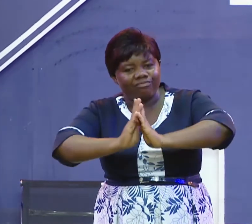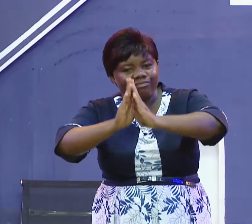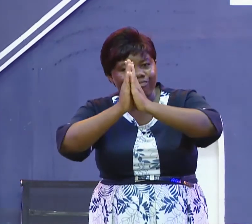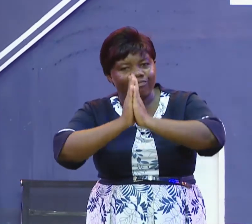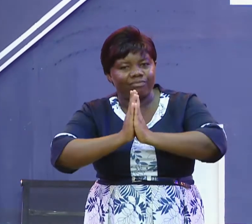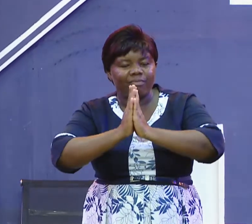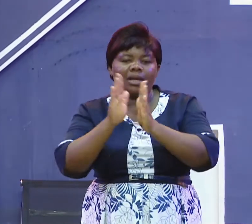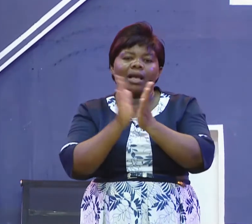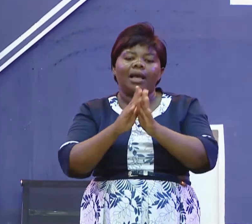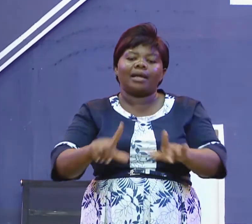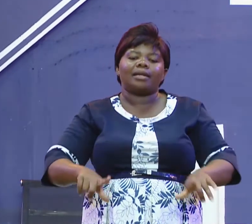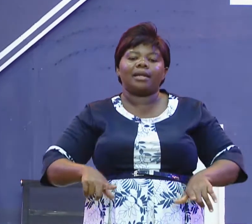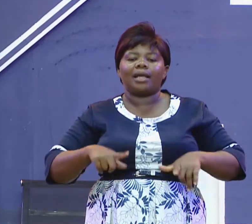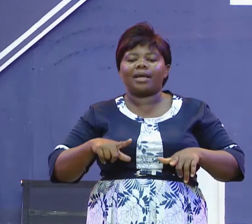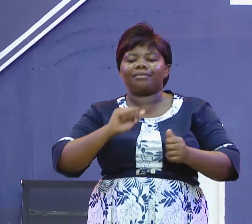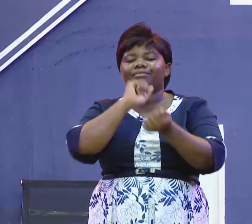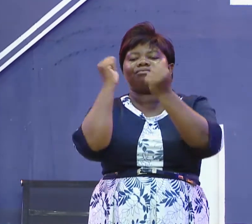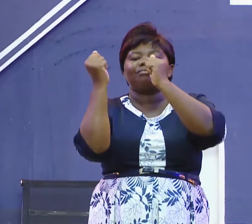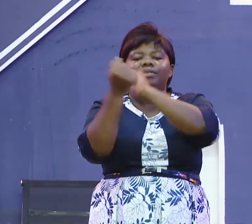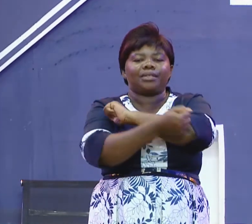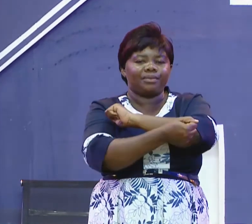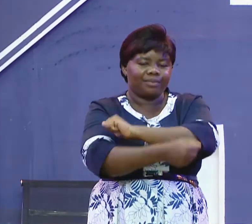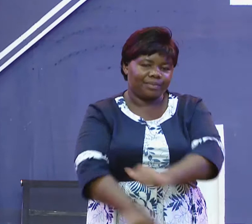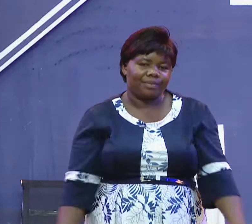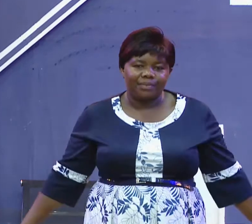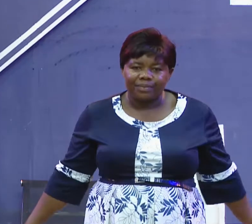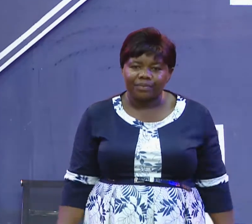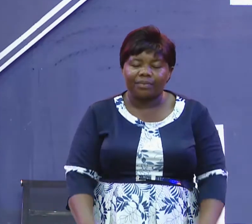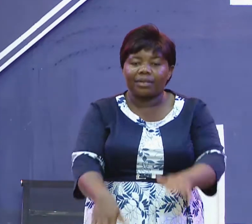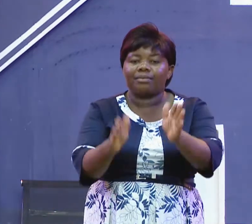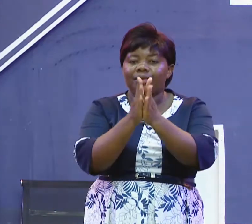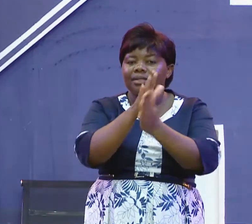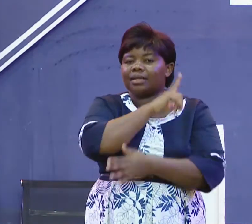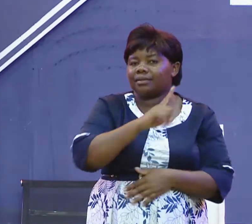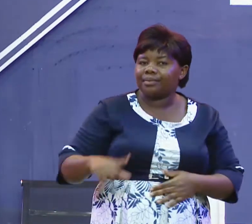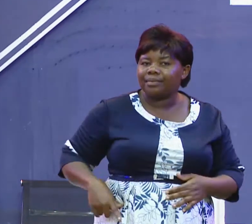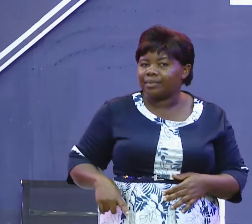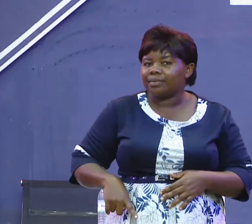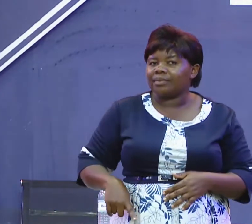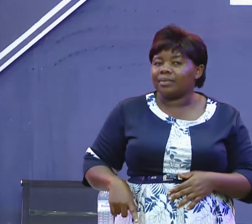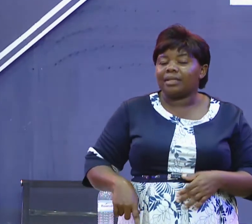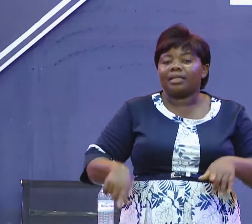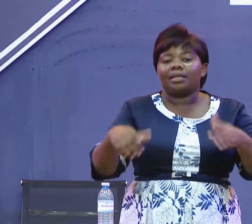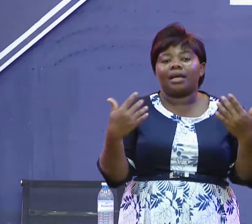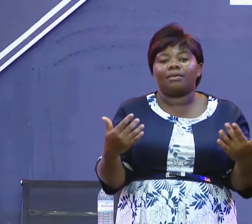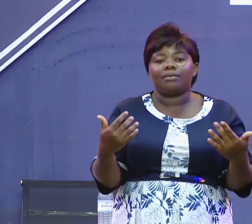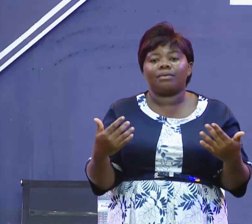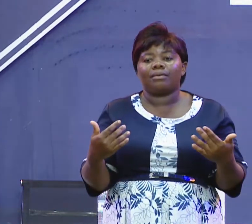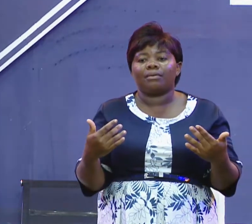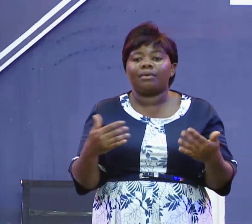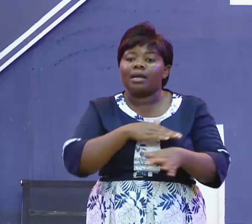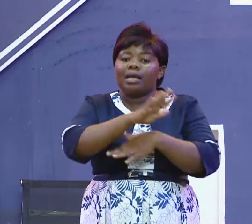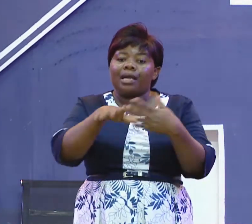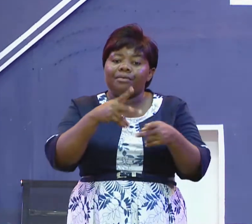pray. Our lives will be different. Praise the Lord. No, Rachel. Buli wonna